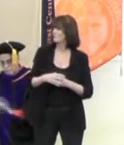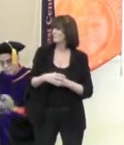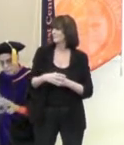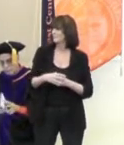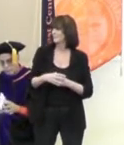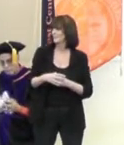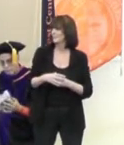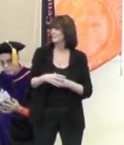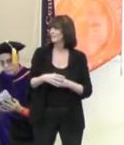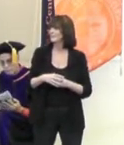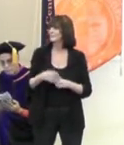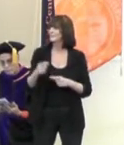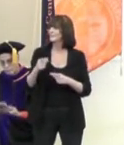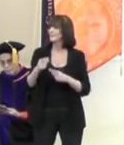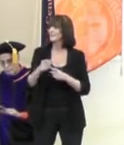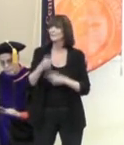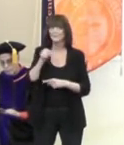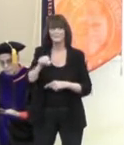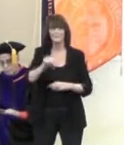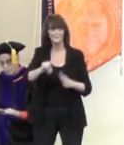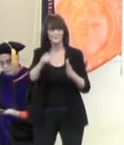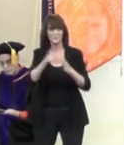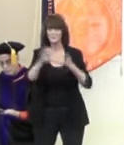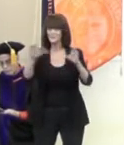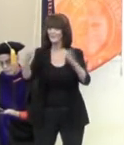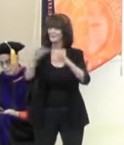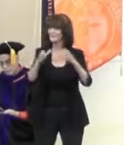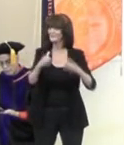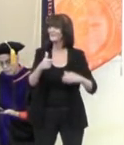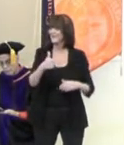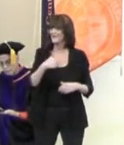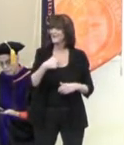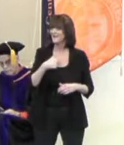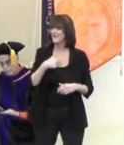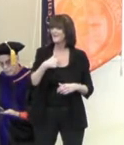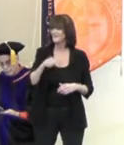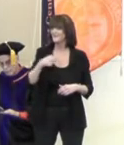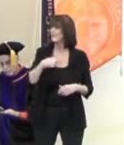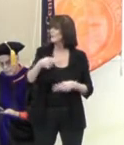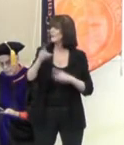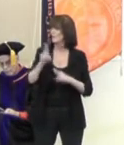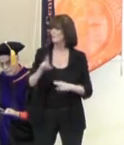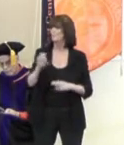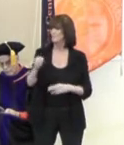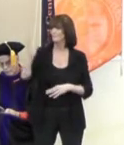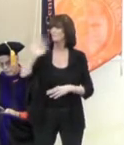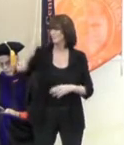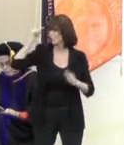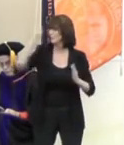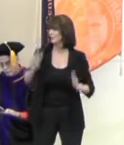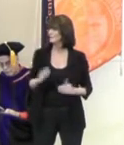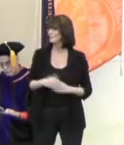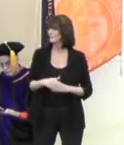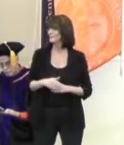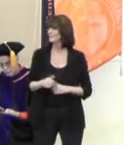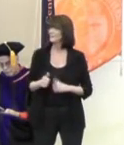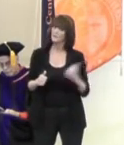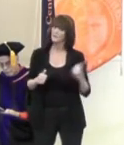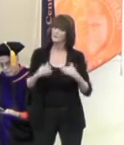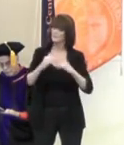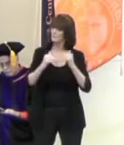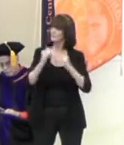from these graduating classes, yes, I'm honored to be a former governor. Over in your building over